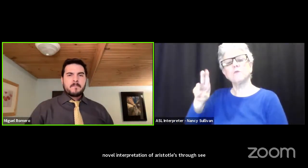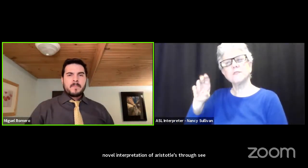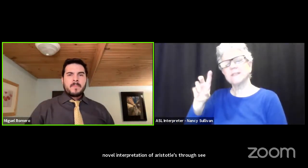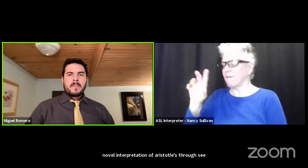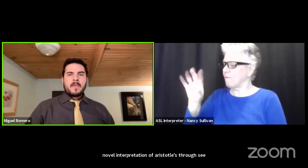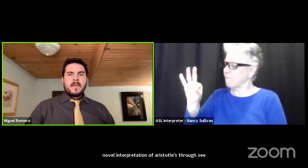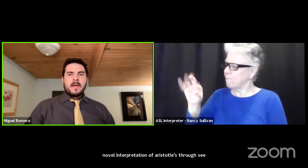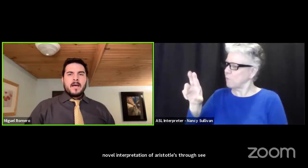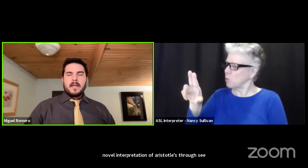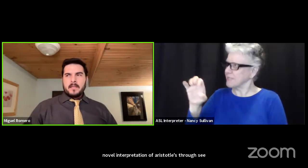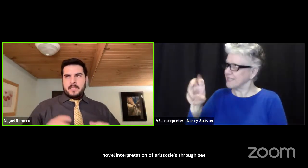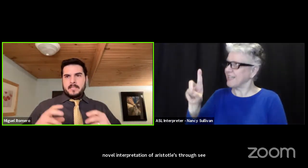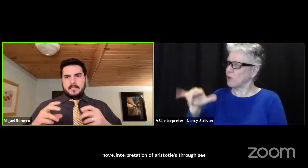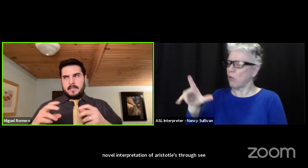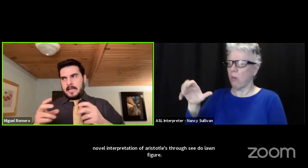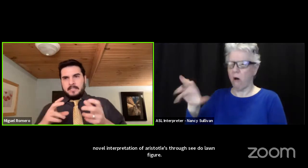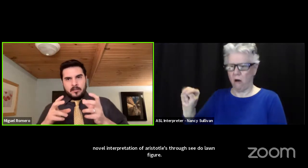figure.